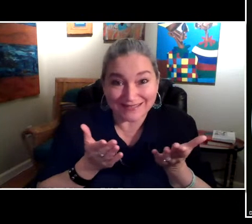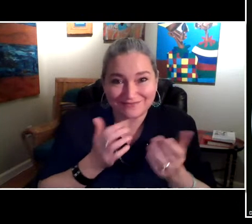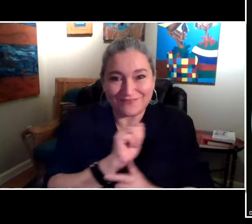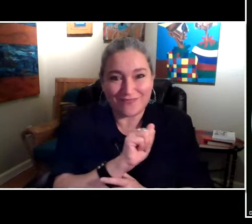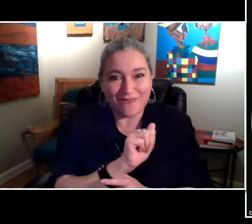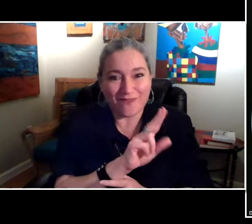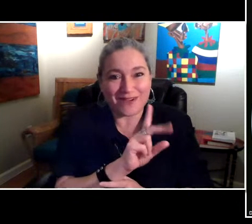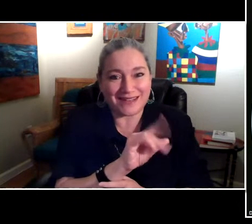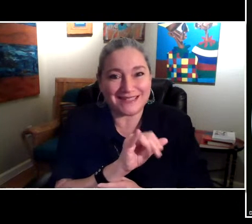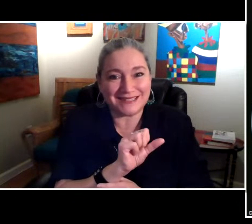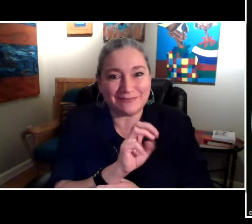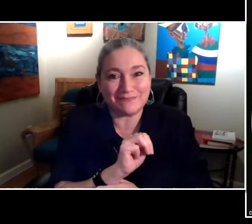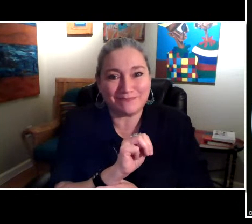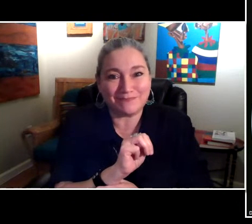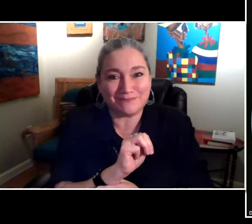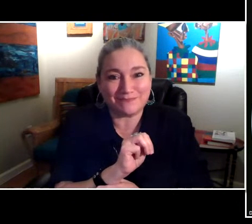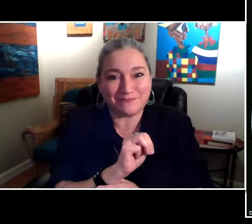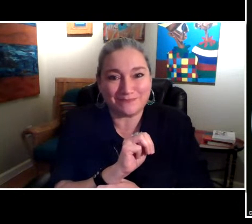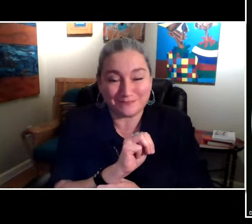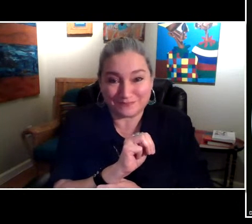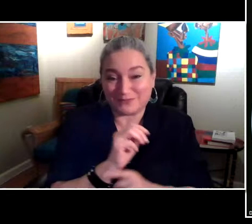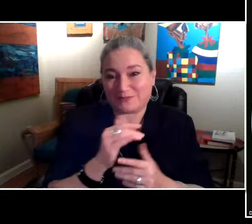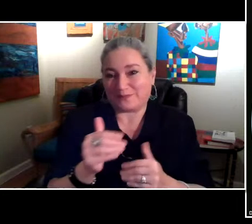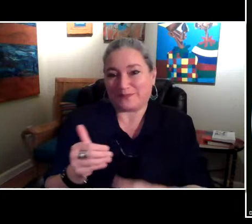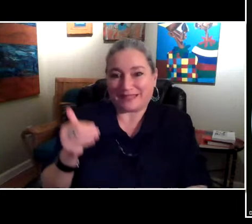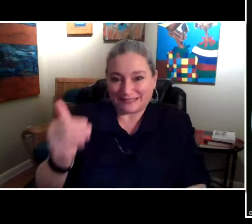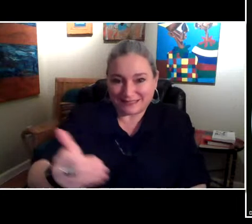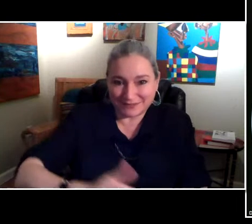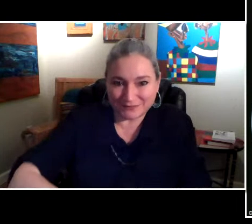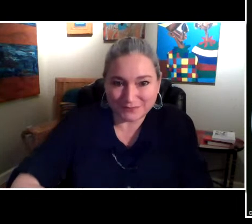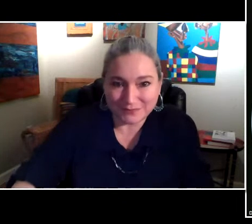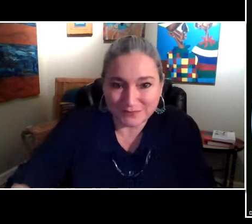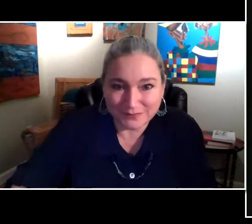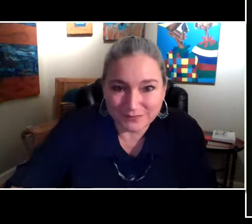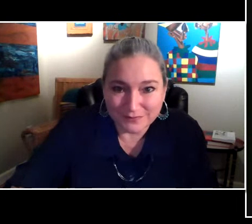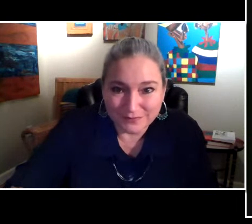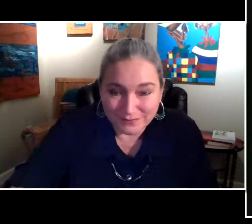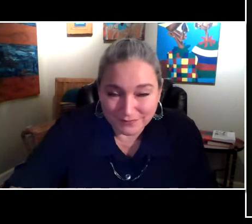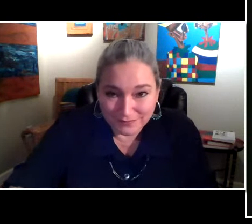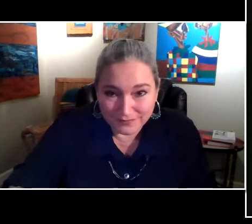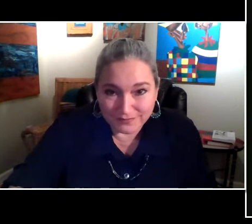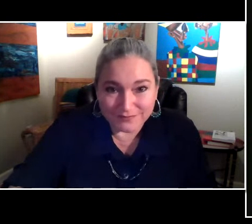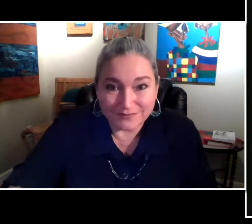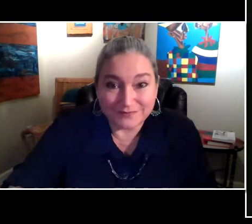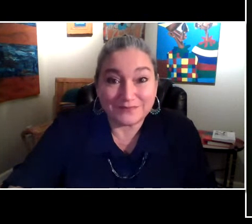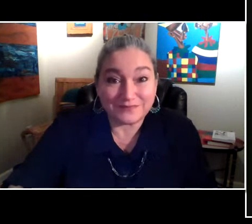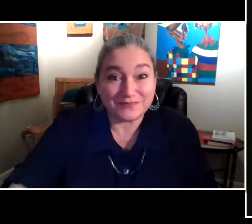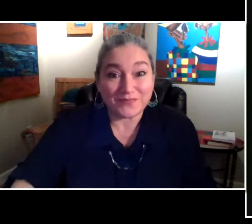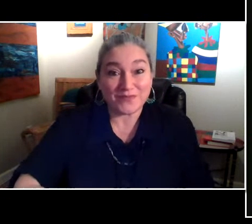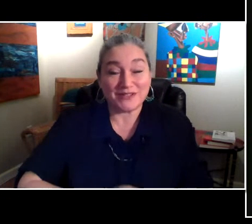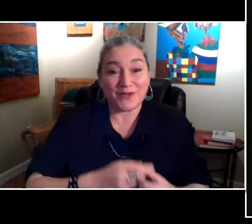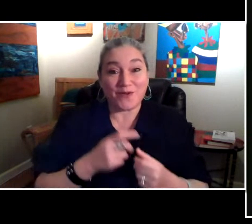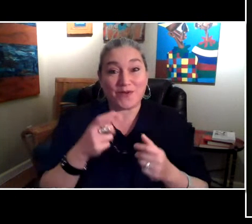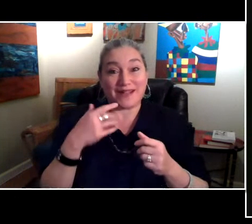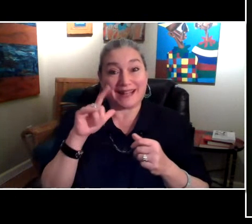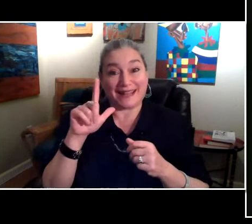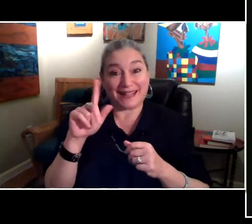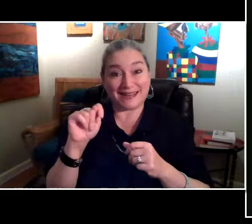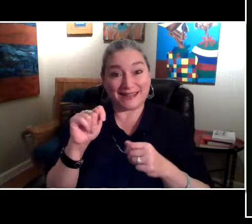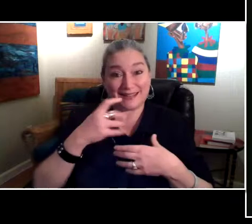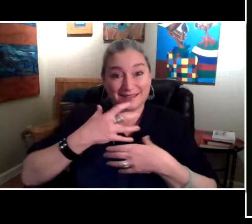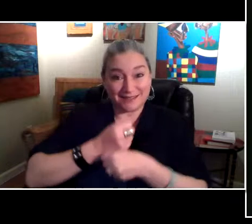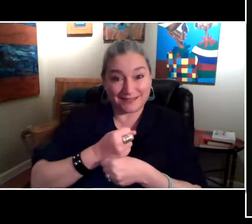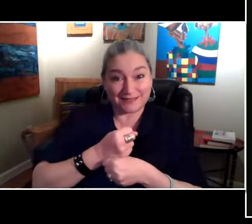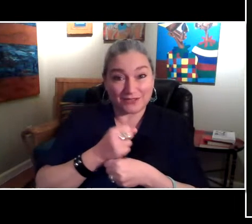Hearing supremacy is related to autism. Next slide.